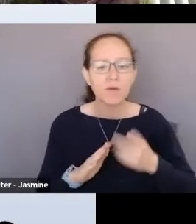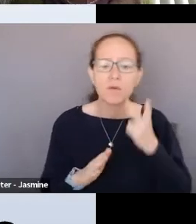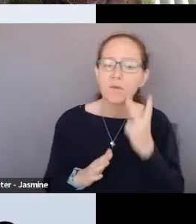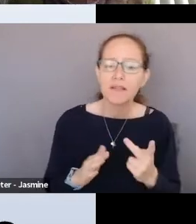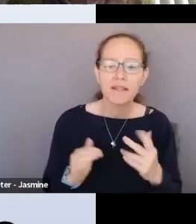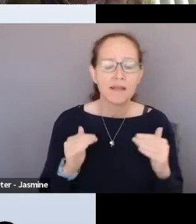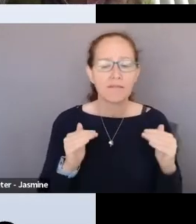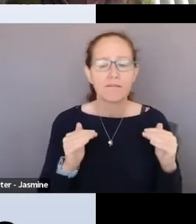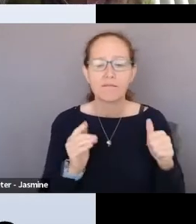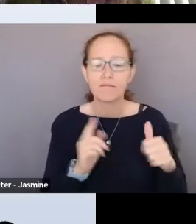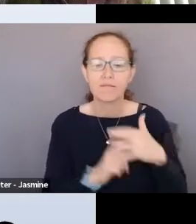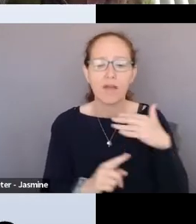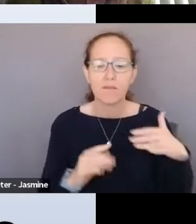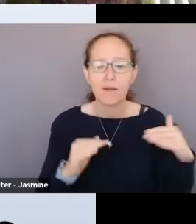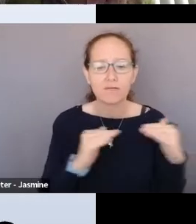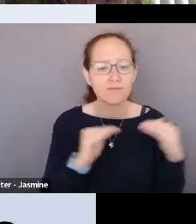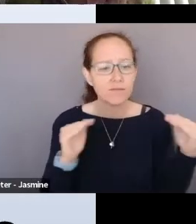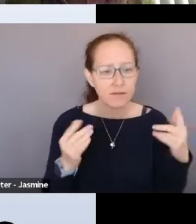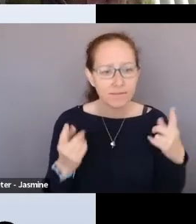what else